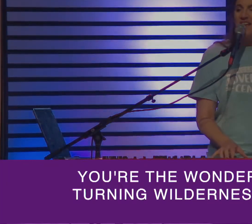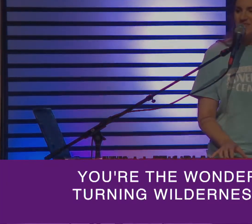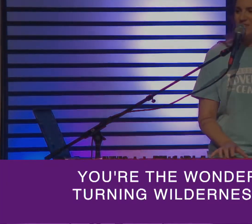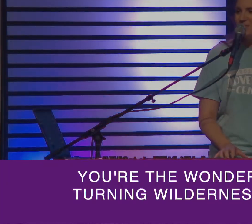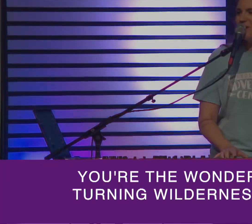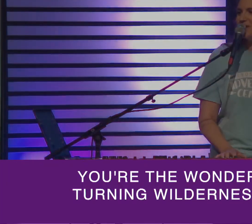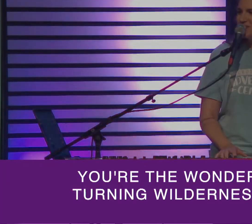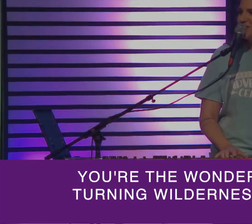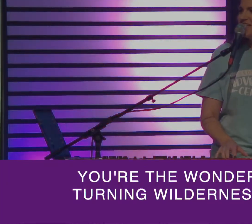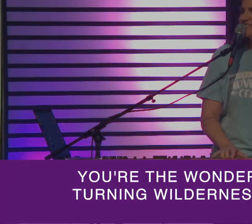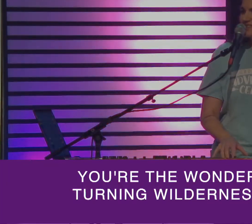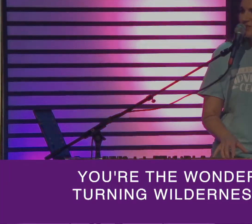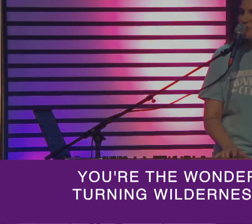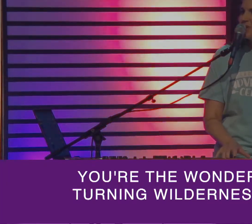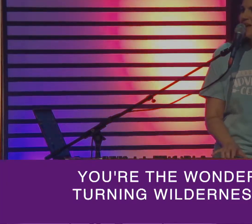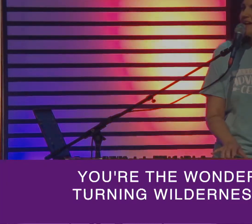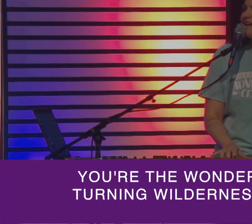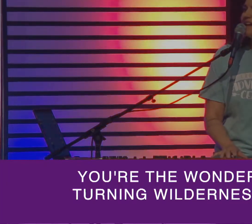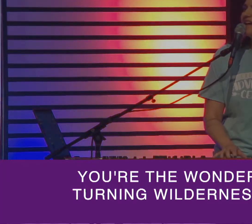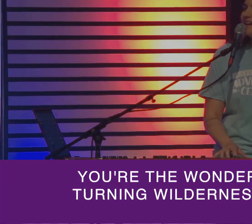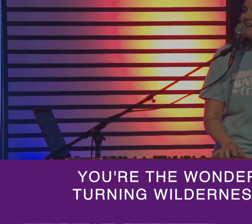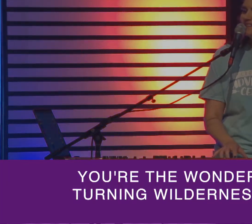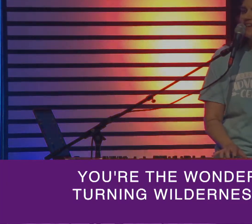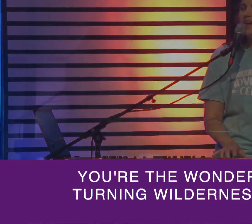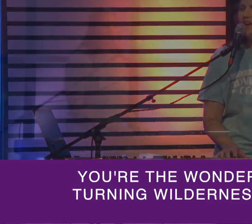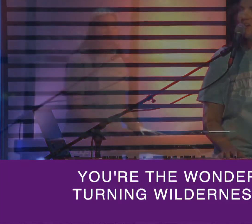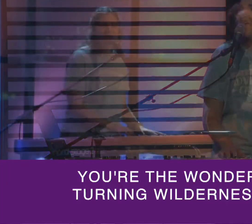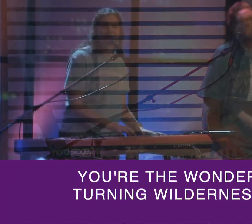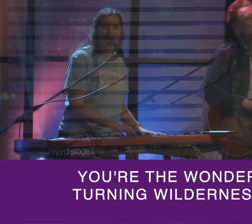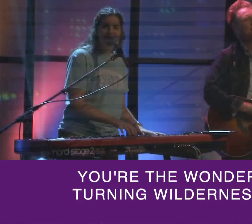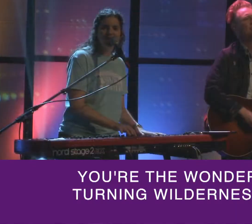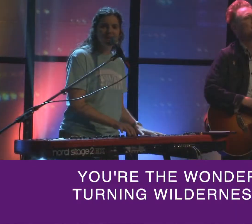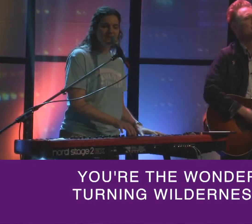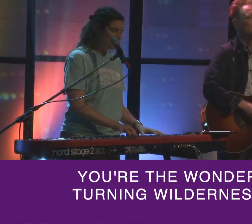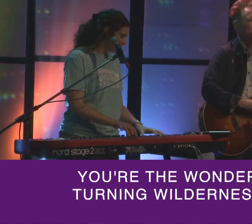wild. Turn wilderness to wonder.